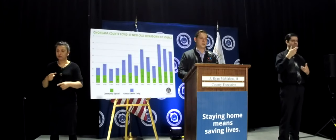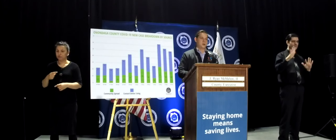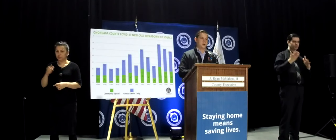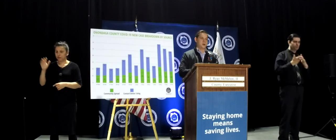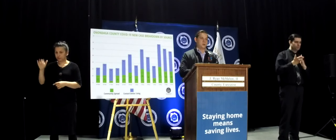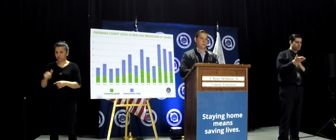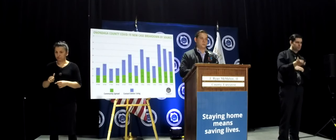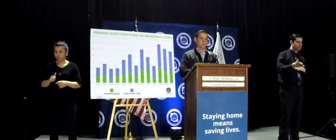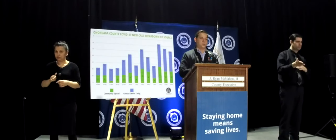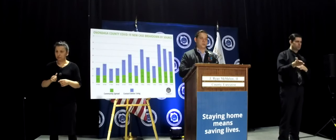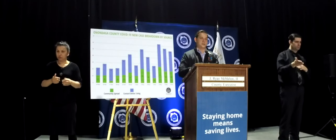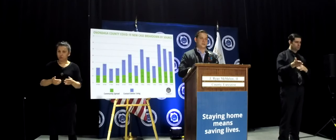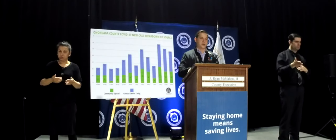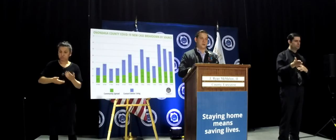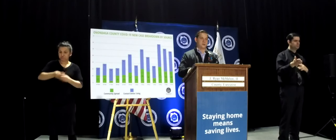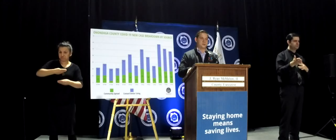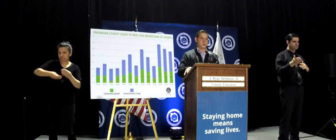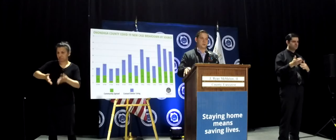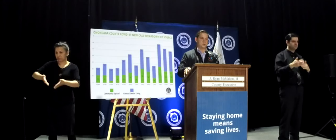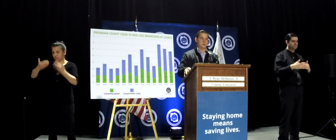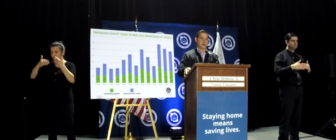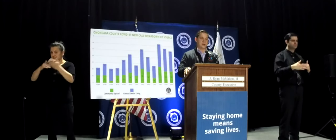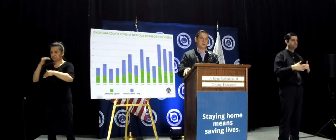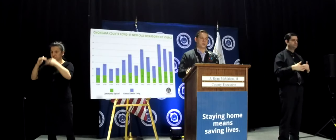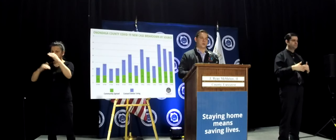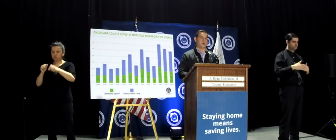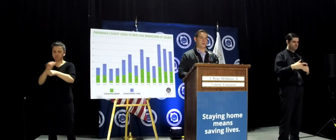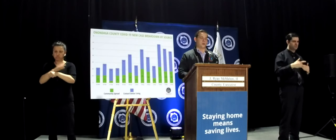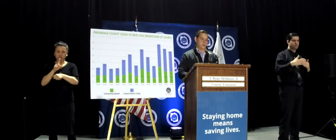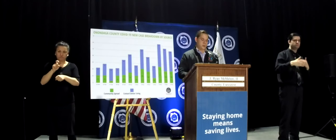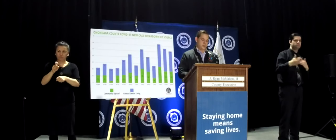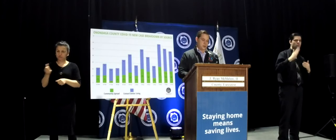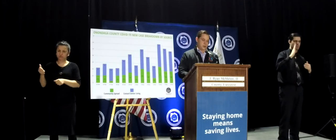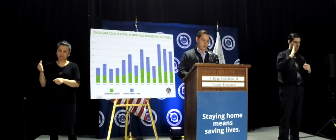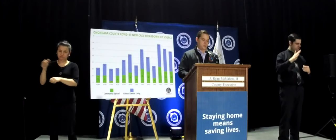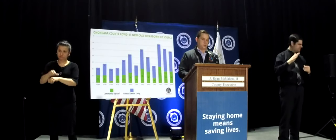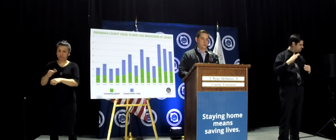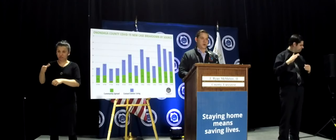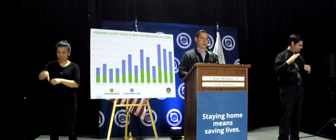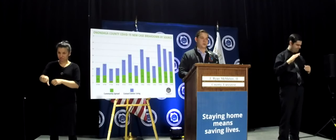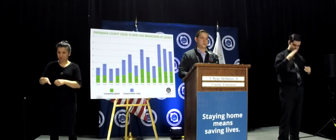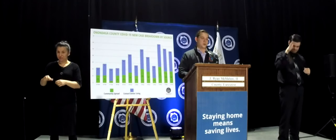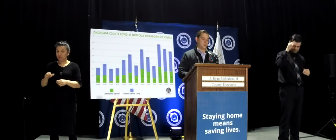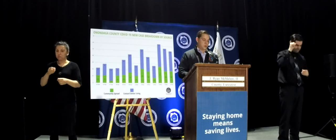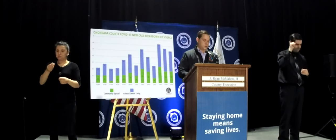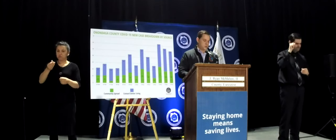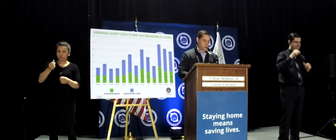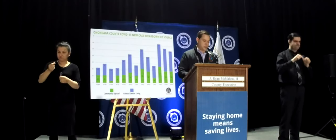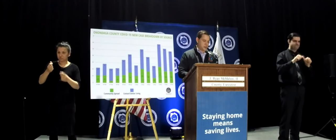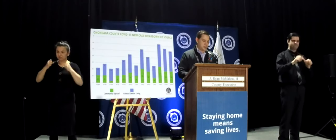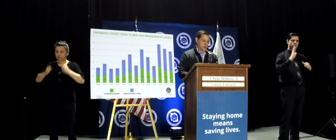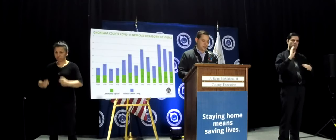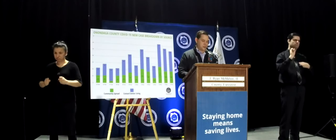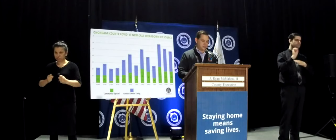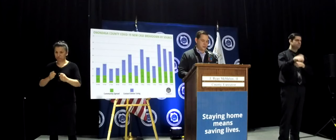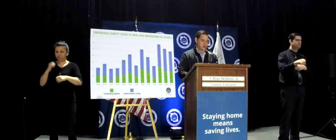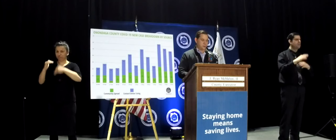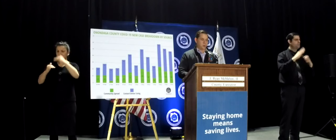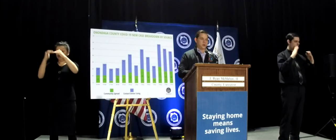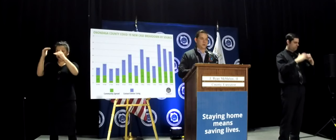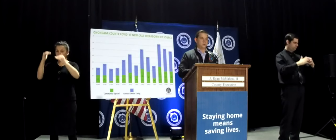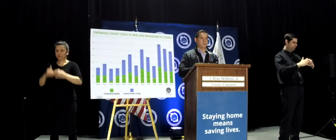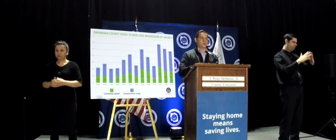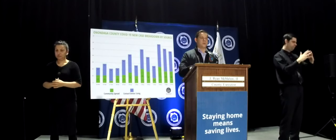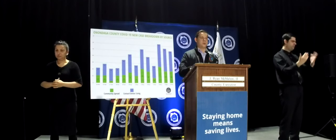restart. We'll beat this virus, and then economic recovery, and we'll be stronger. So certainly,